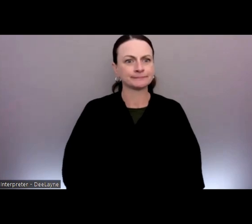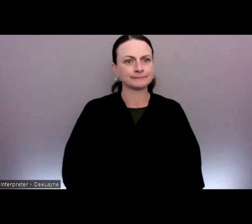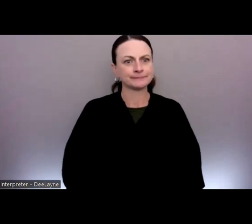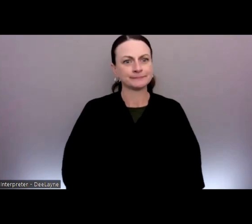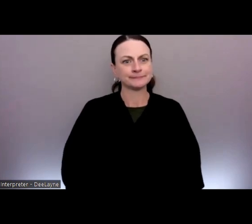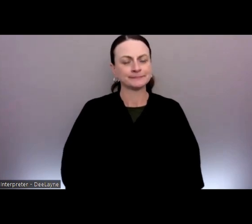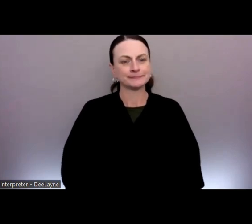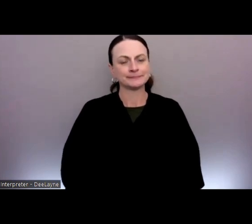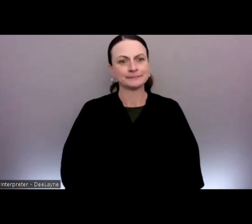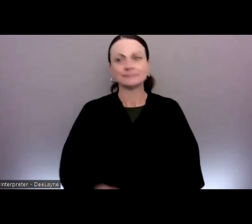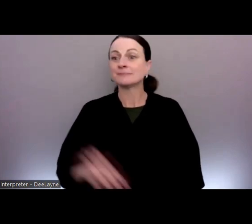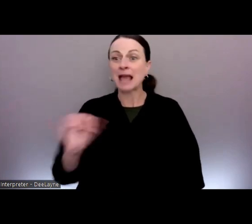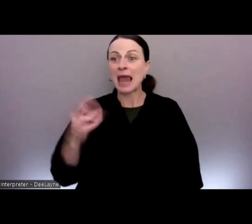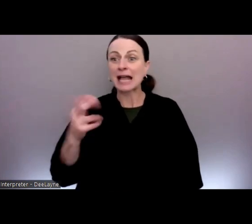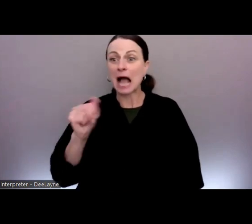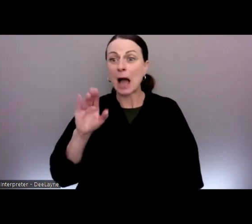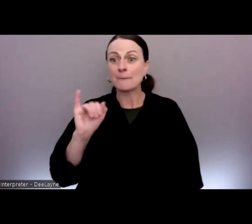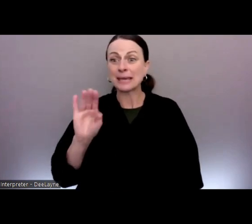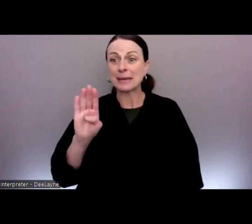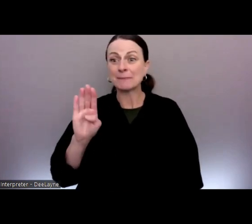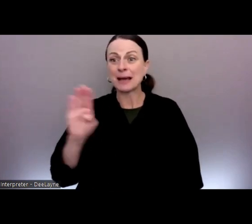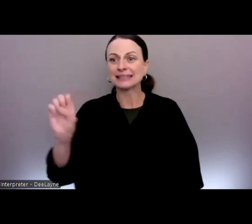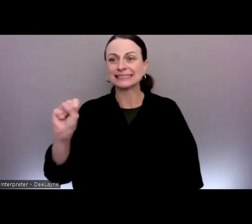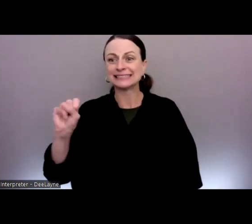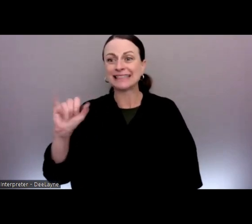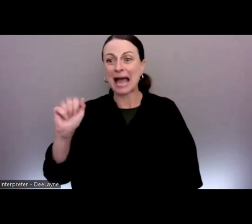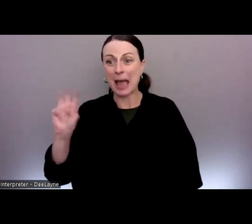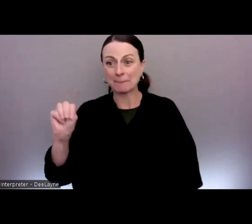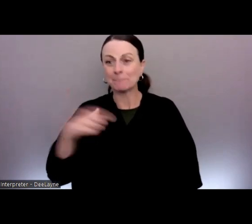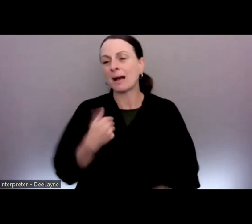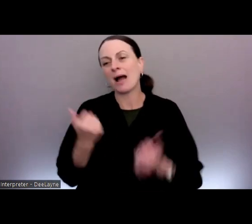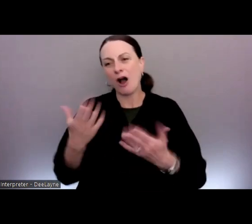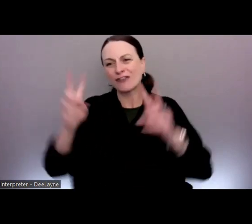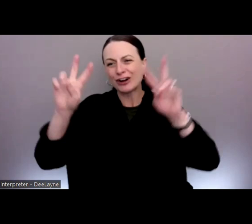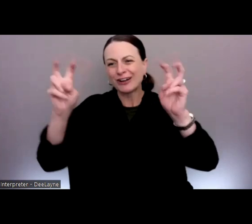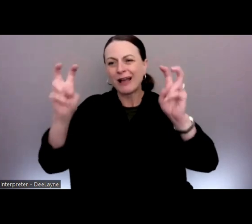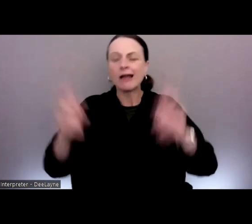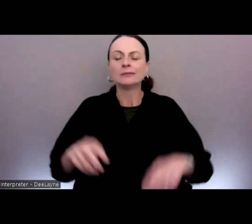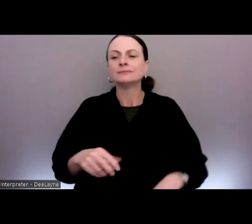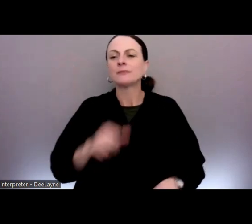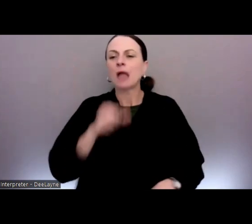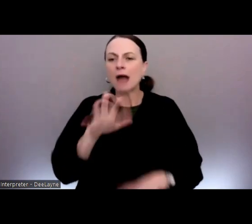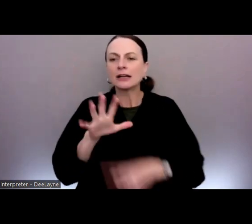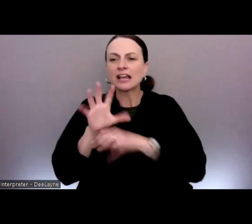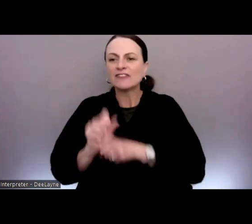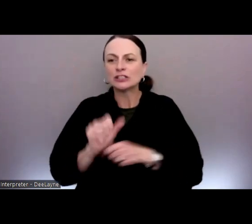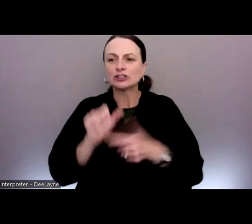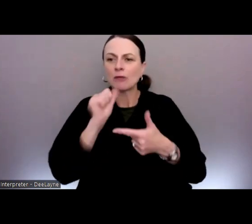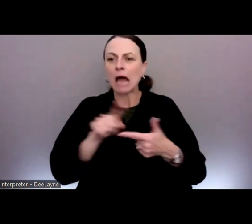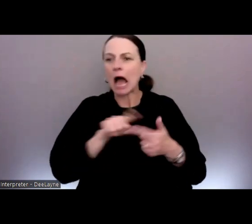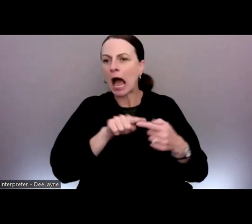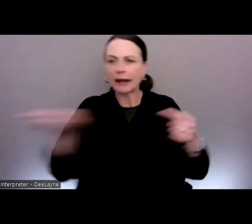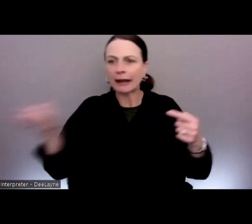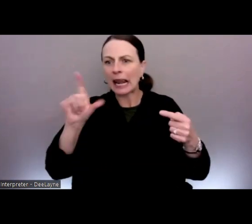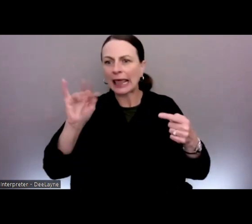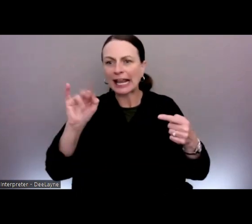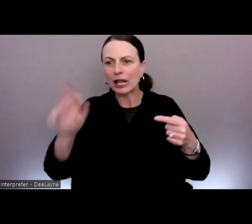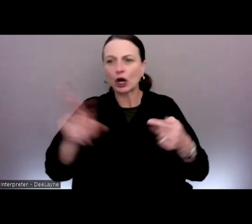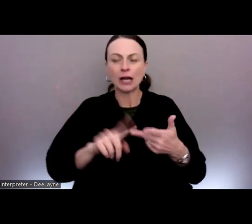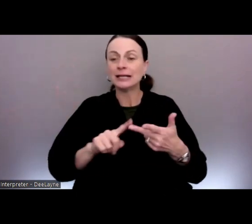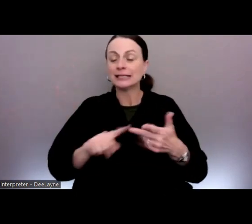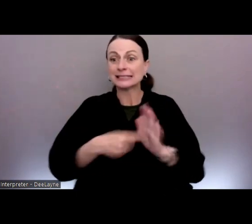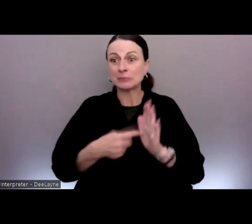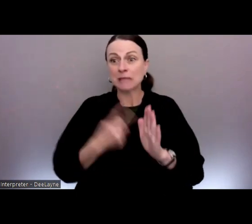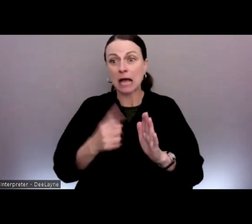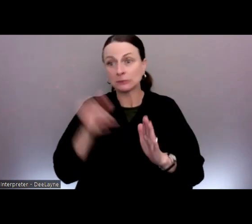Like Habib Sayam, I offer, quote, an unconventional, non-linear, and sometimes nonsensical